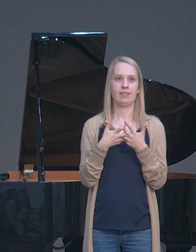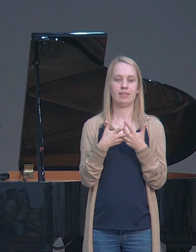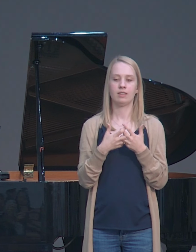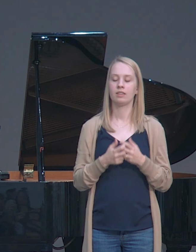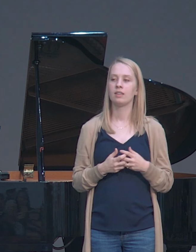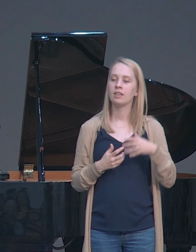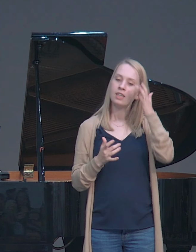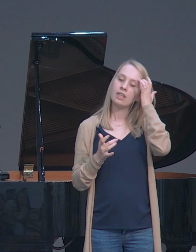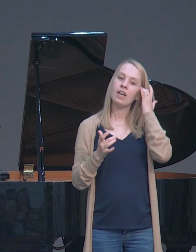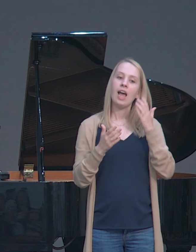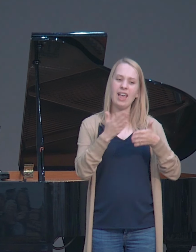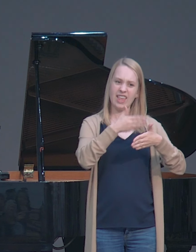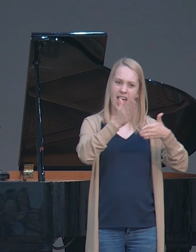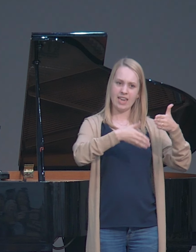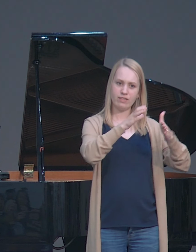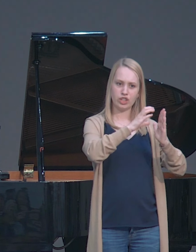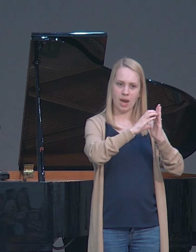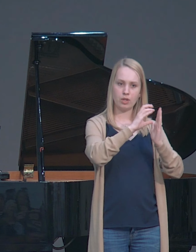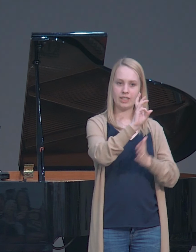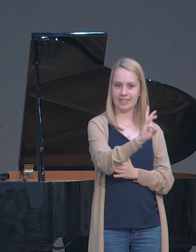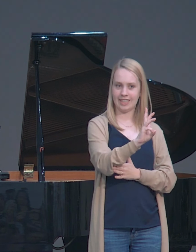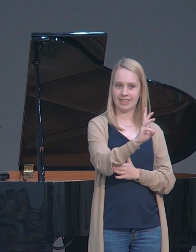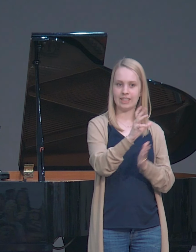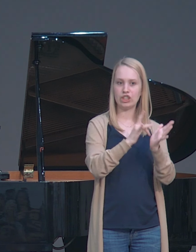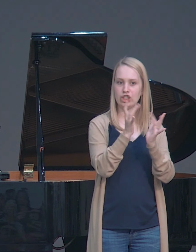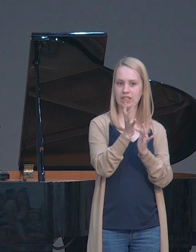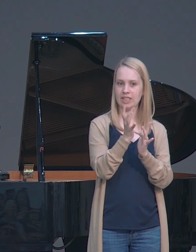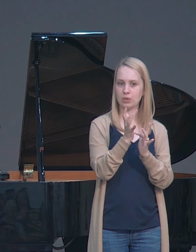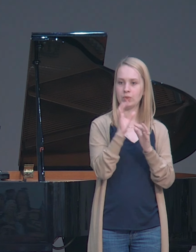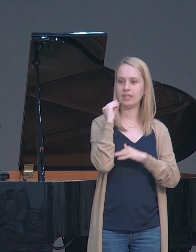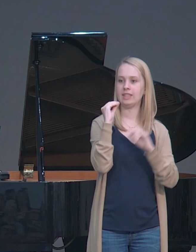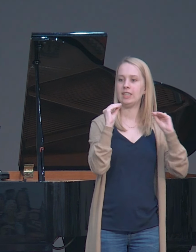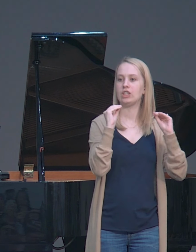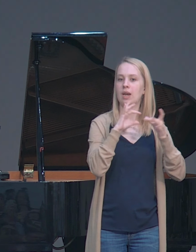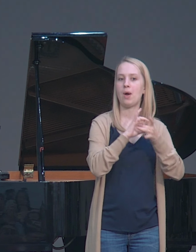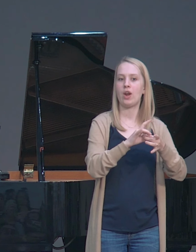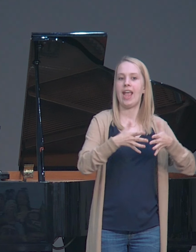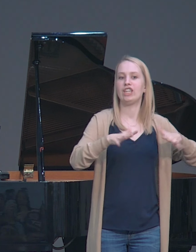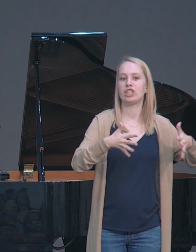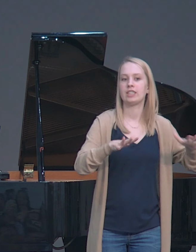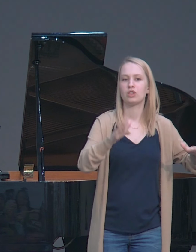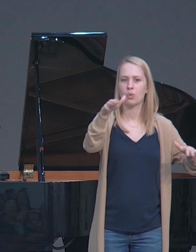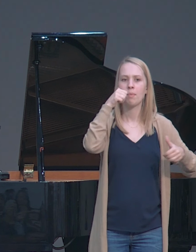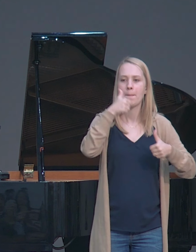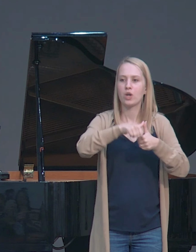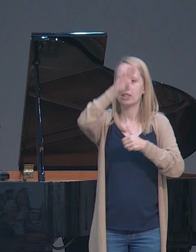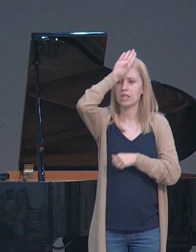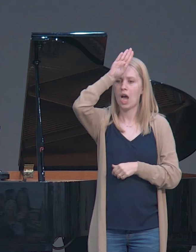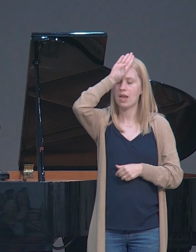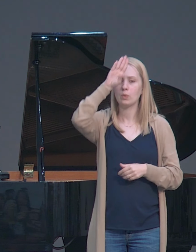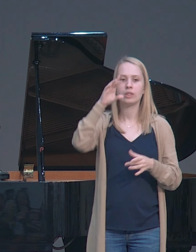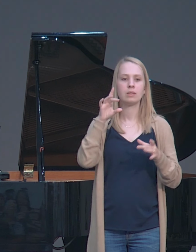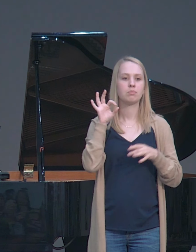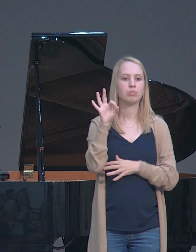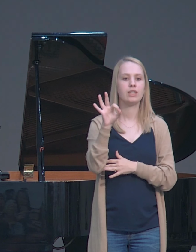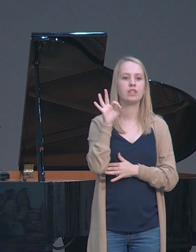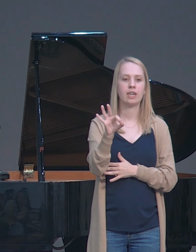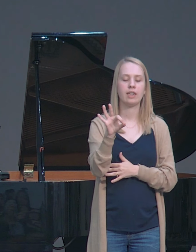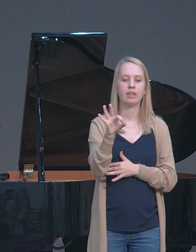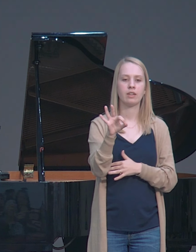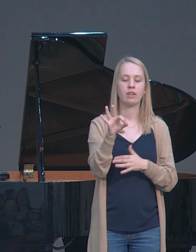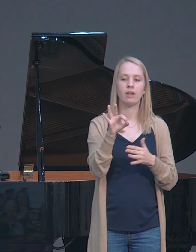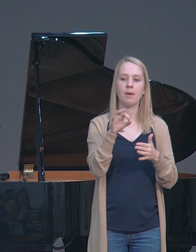Jesus was talking at the end of chapter 6 about being anxious. You all remember last time Pastor Scott was preaching in our Matthew series. He walked us through